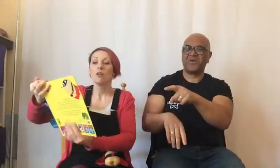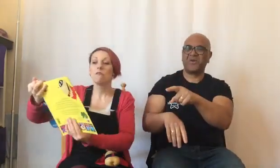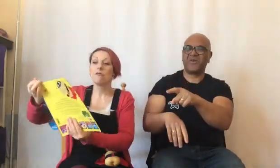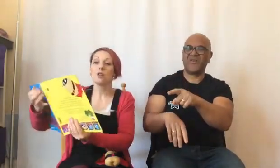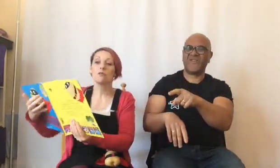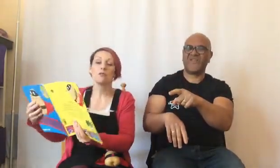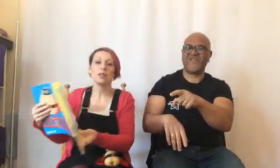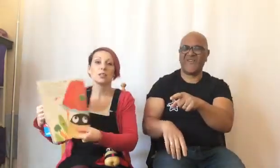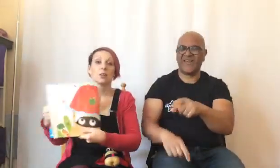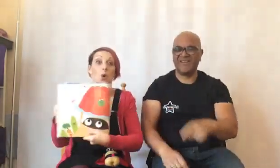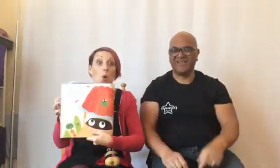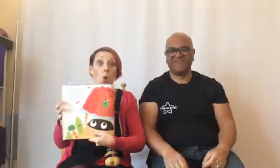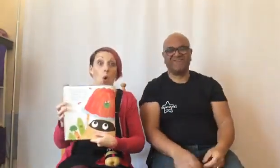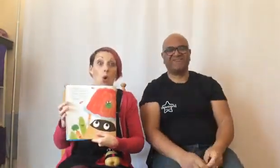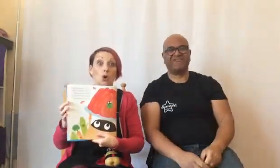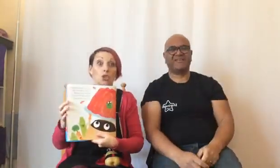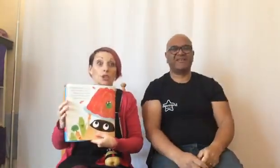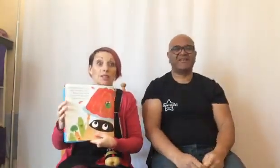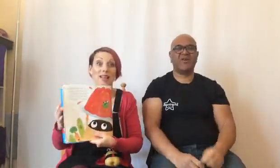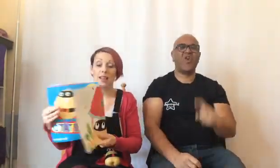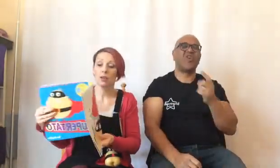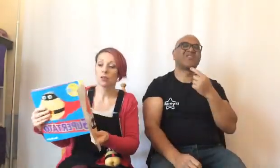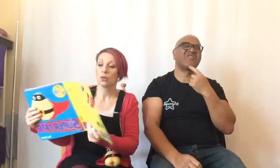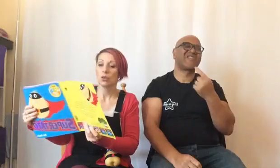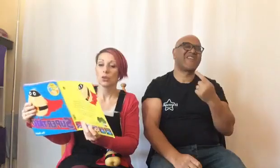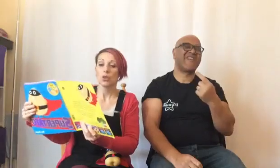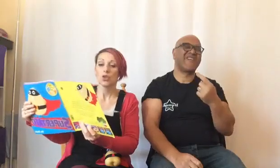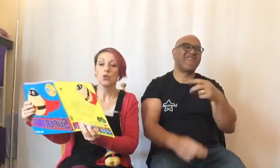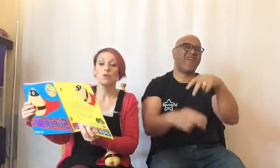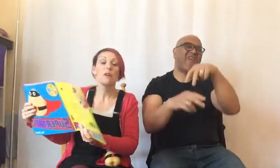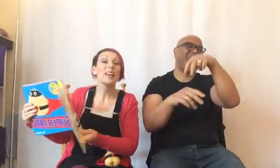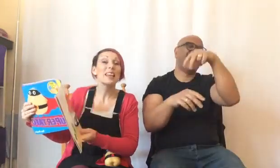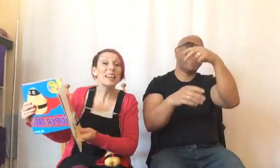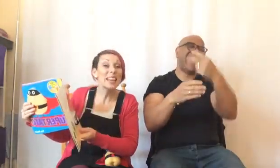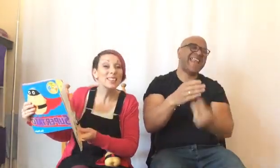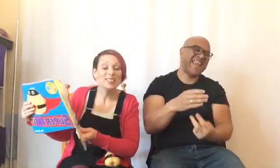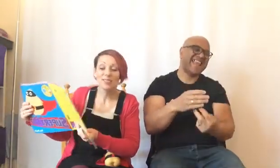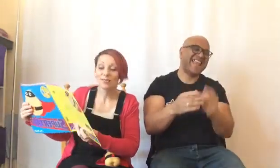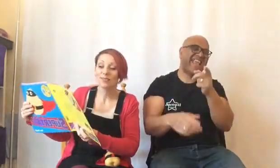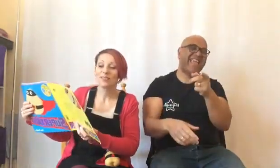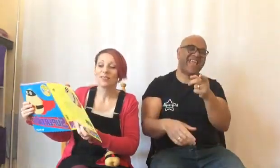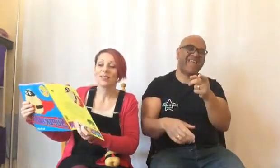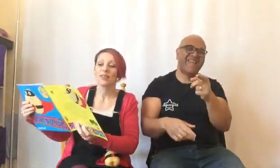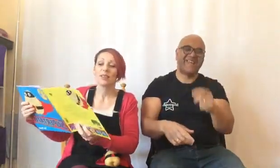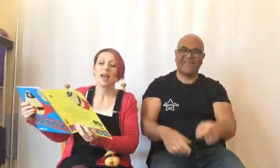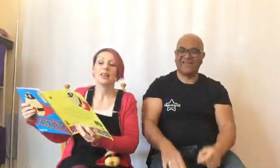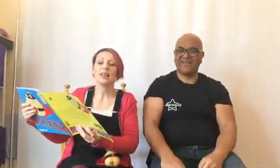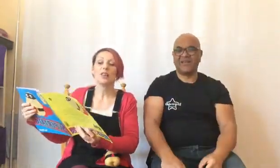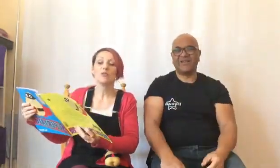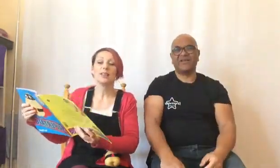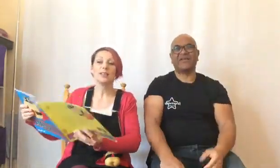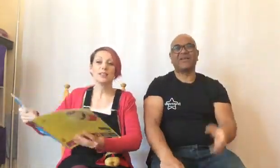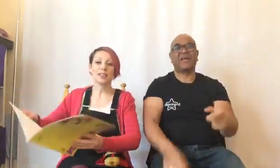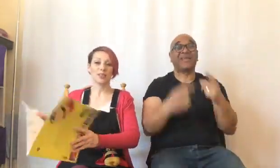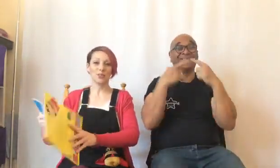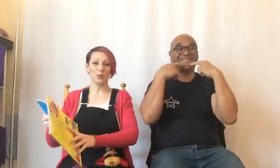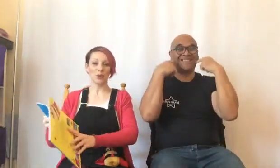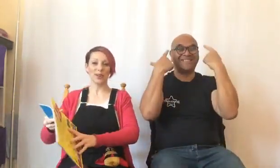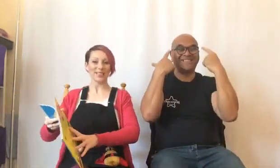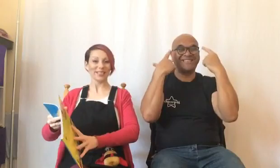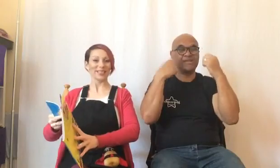you fell for it. Or should I say, you fell in it. And he grinned